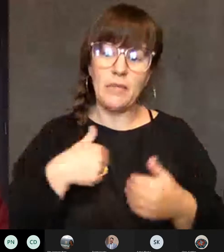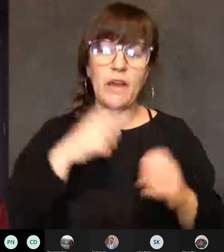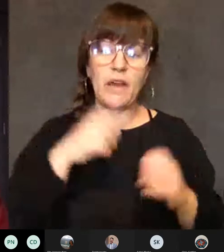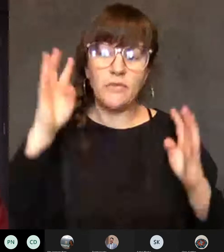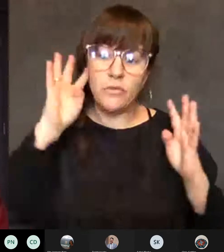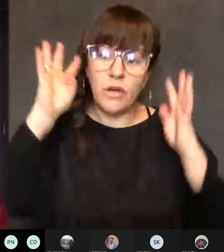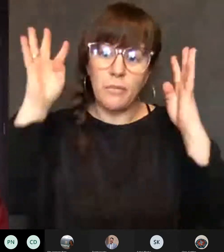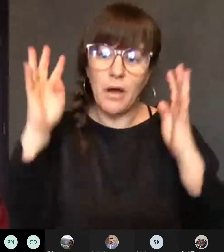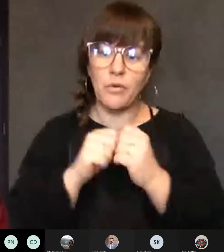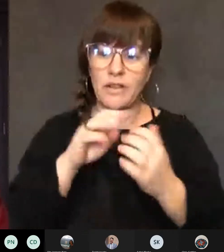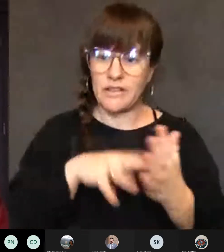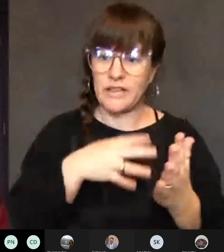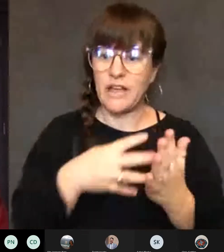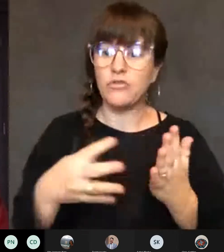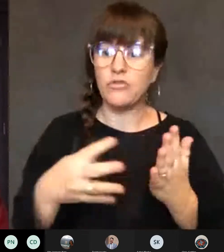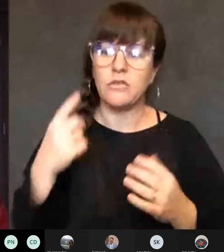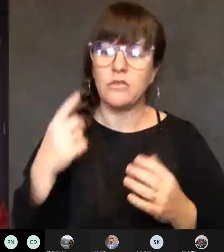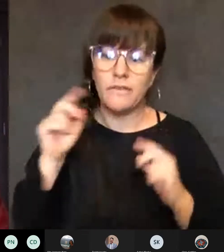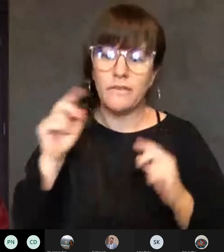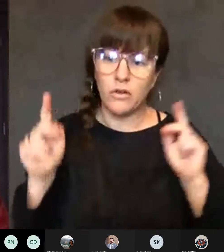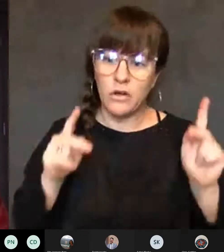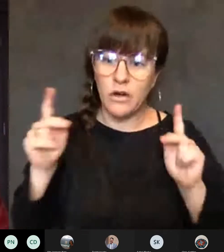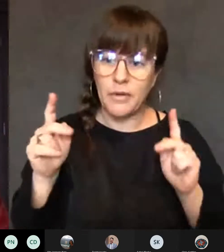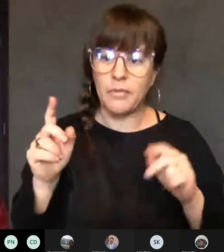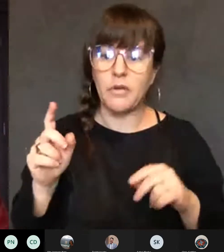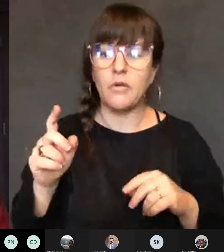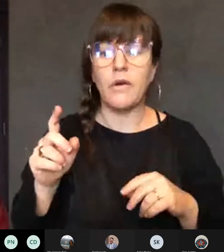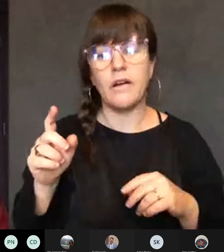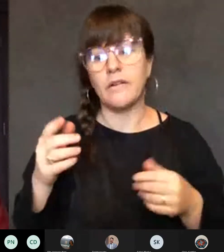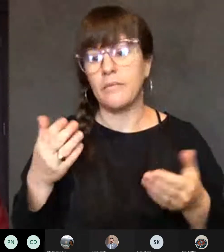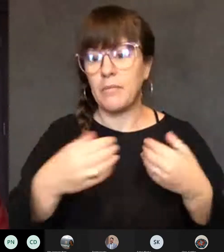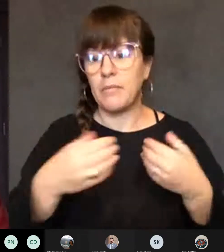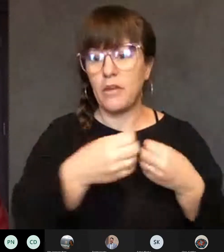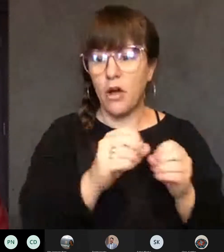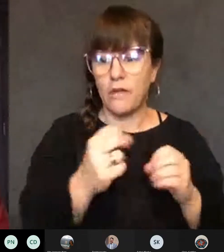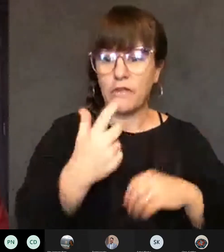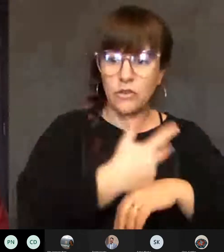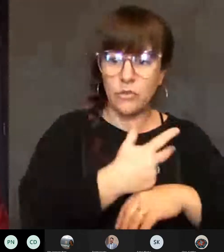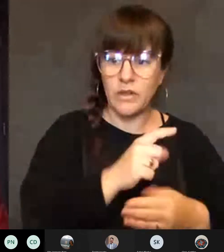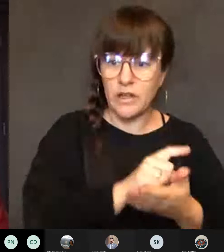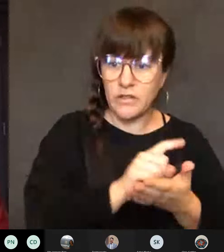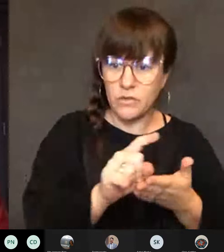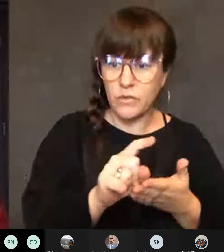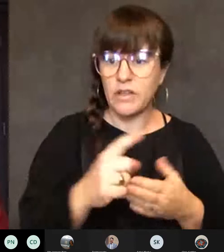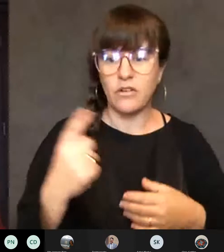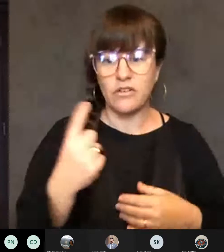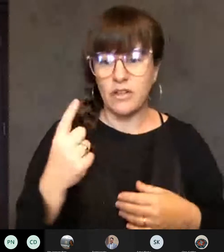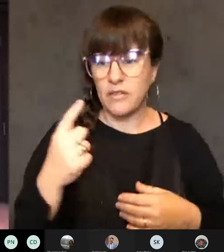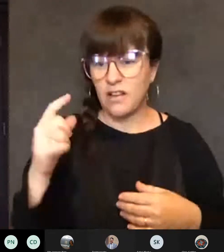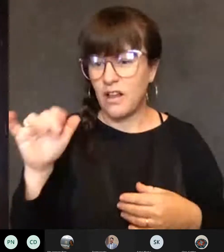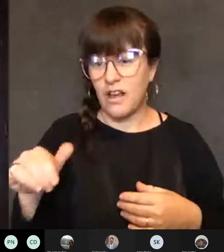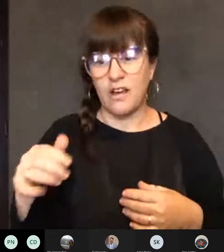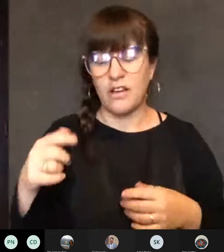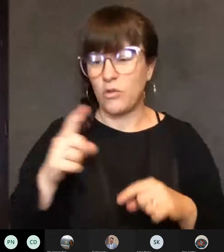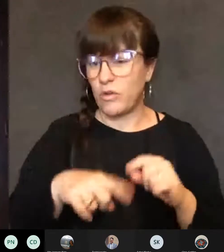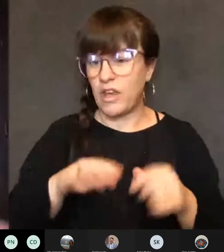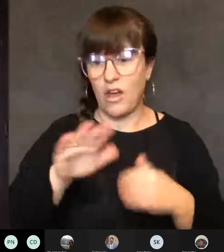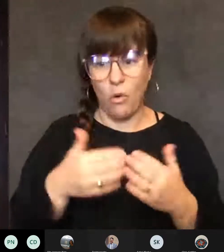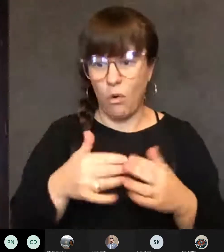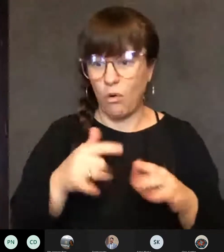schedule for a lot of people where, you're in the office 3 days a week or something like that. And we can't all be there the